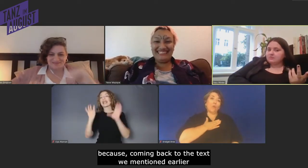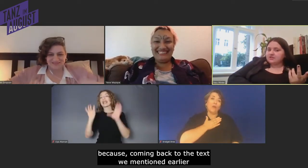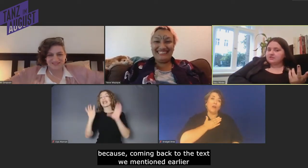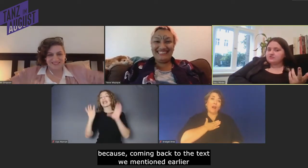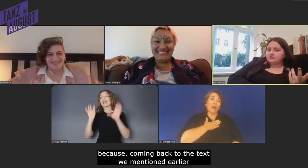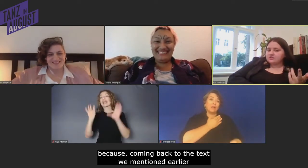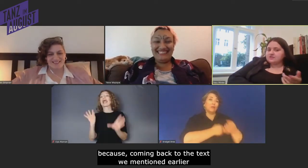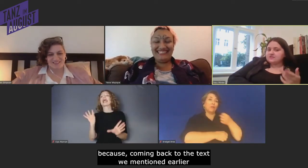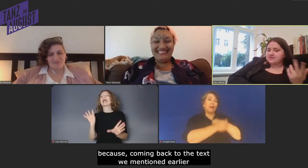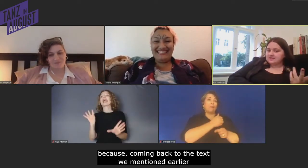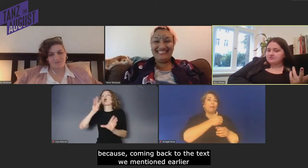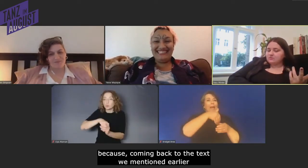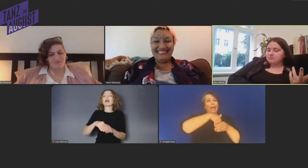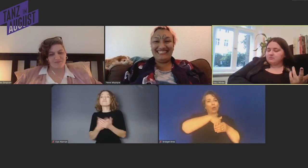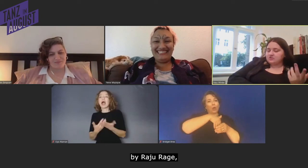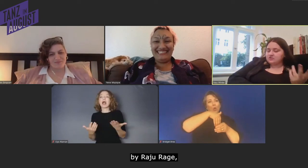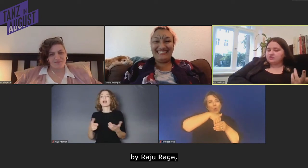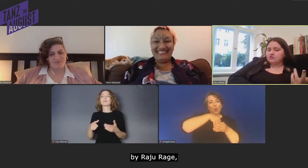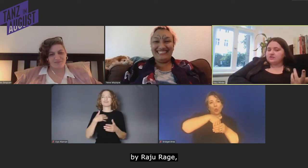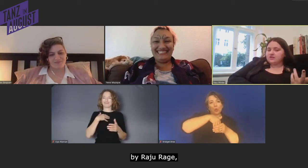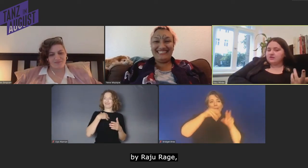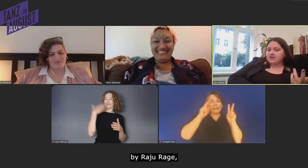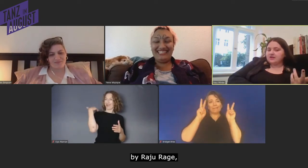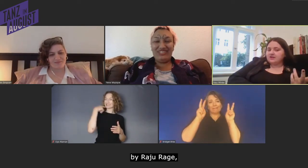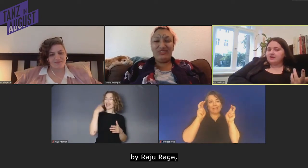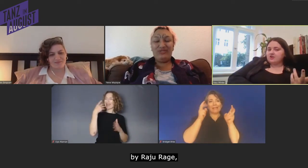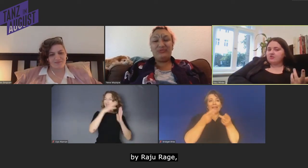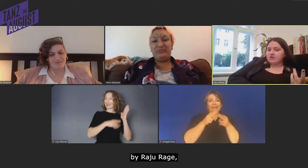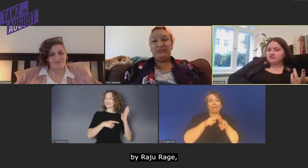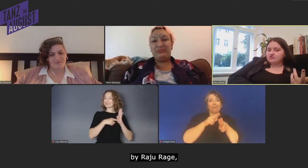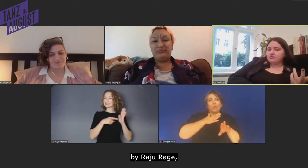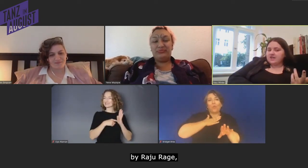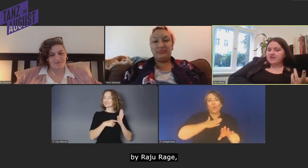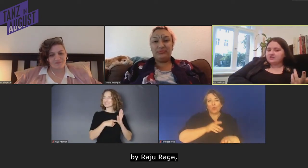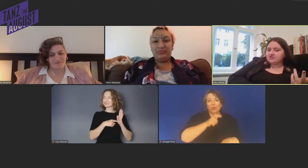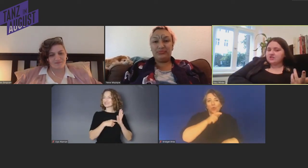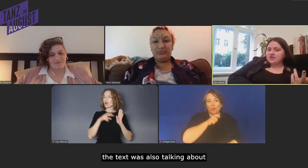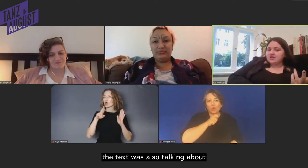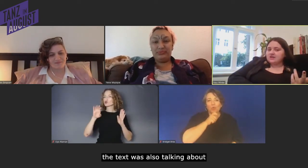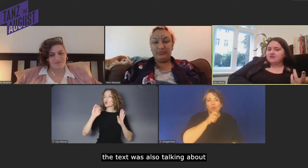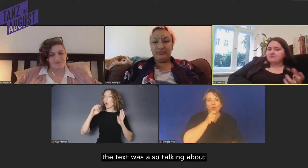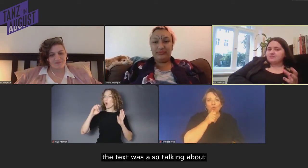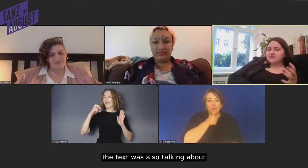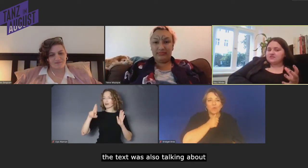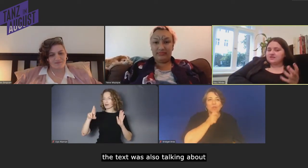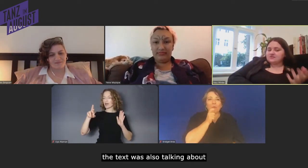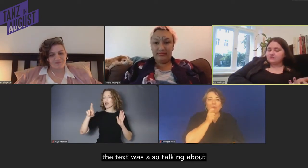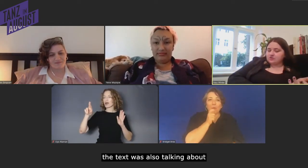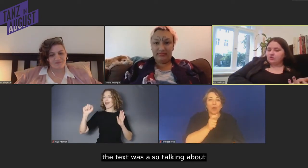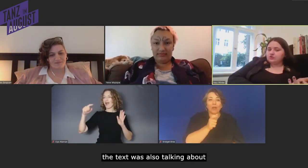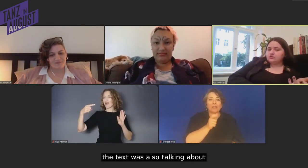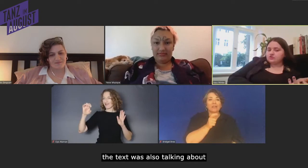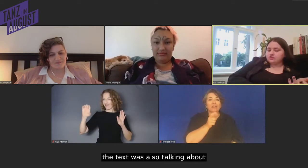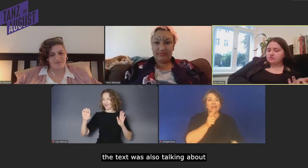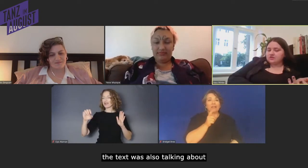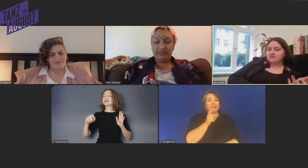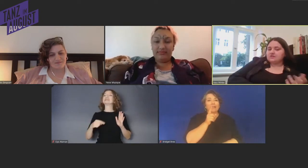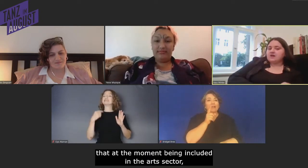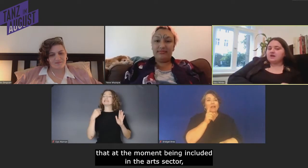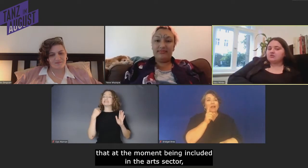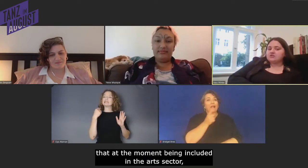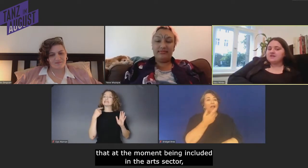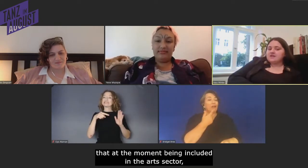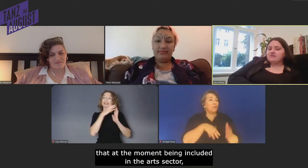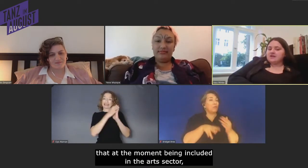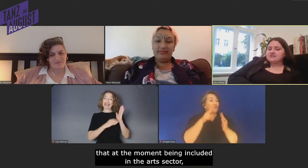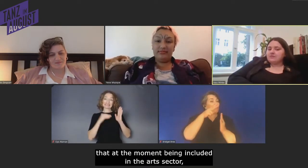coming back to the text we mentioned earlier by Raju Rage, the text was also talking